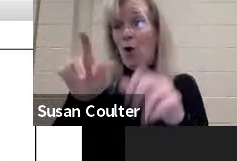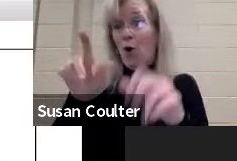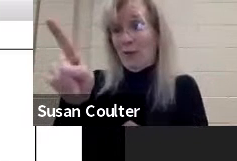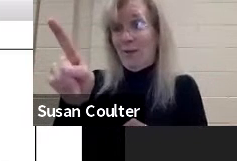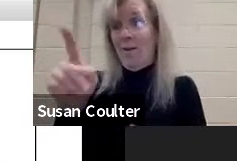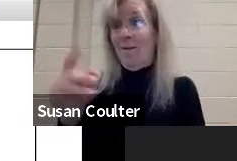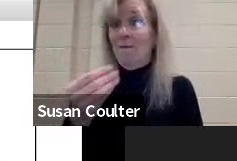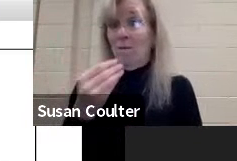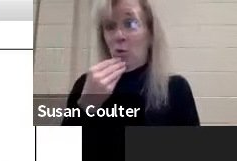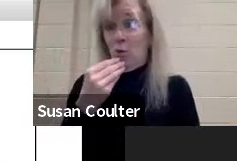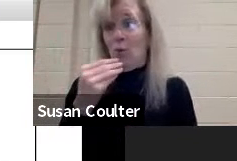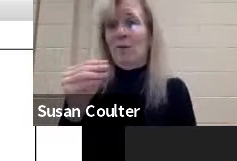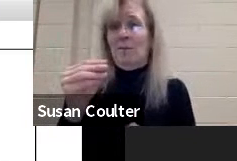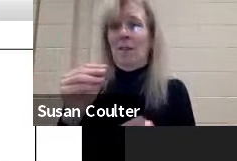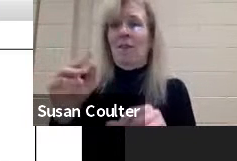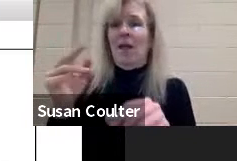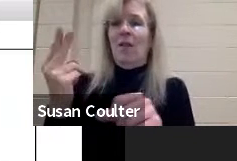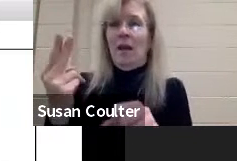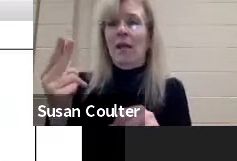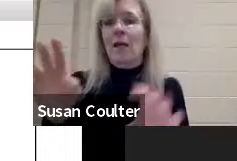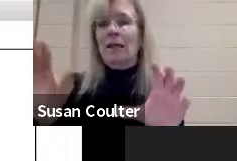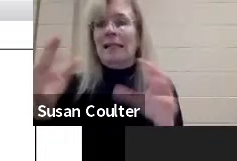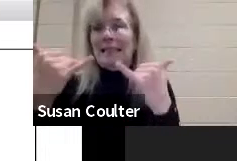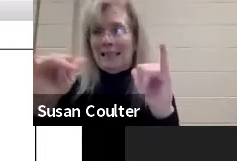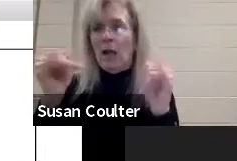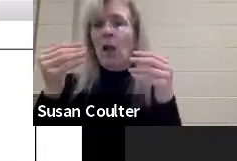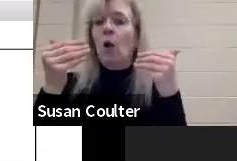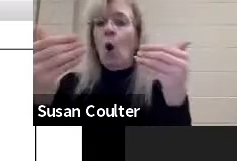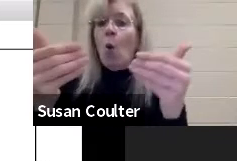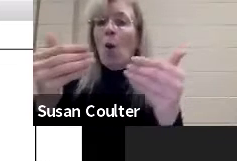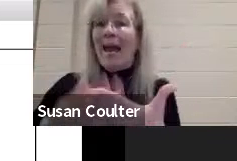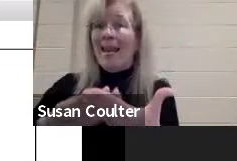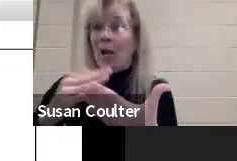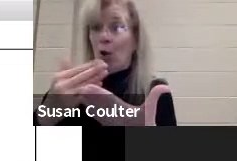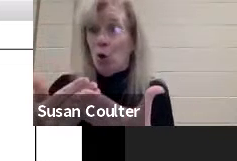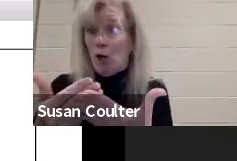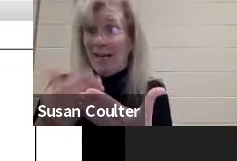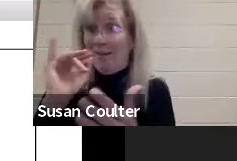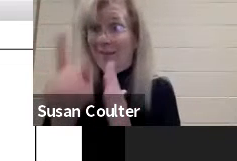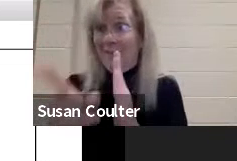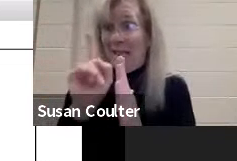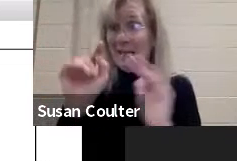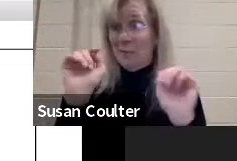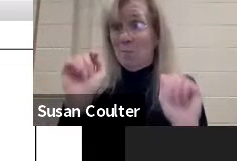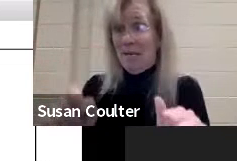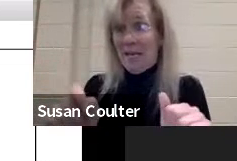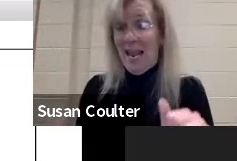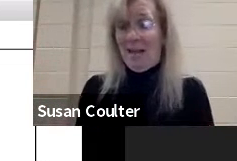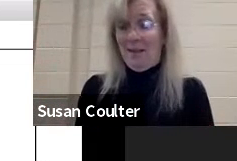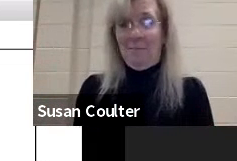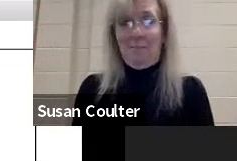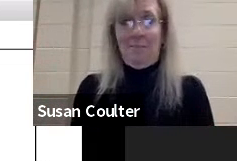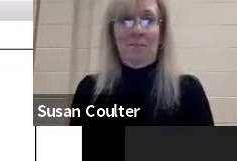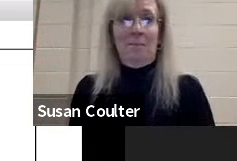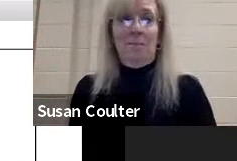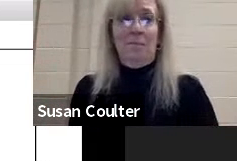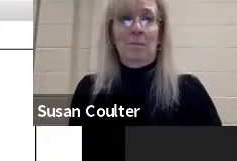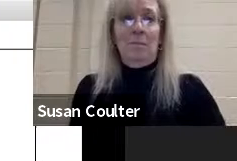their frozen food. Then they can still go ahead and cook it last minute can.